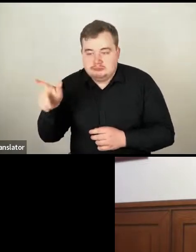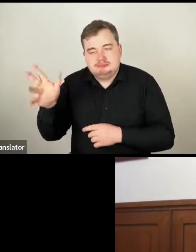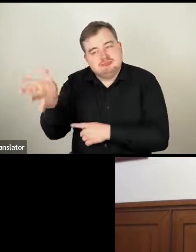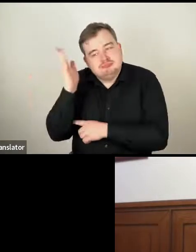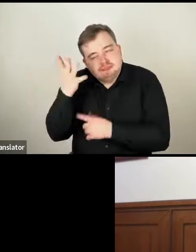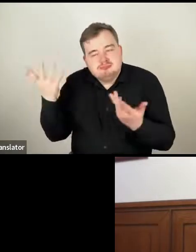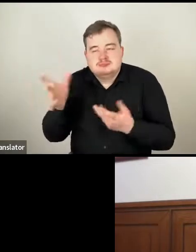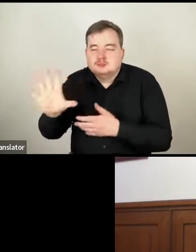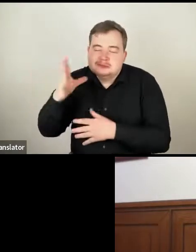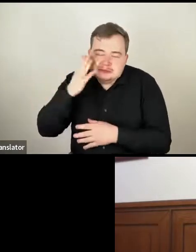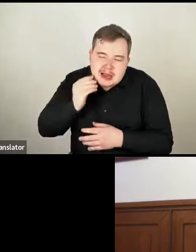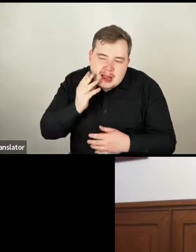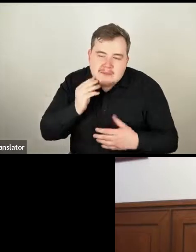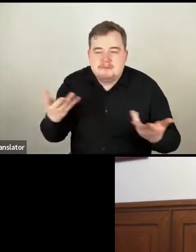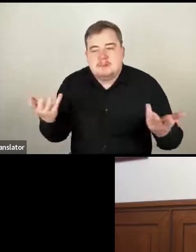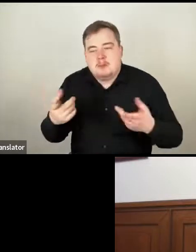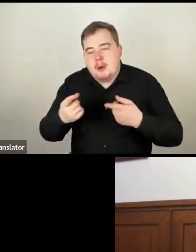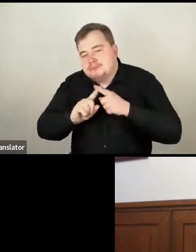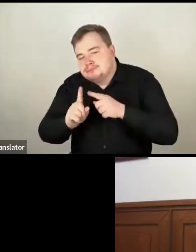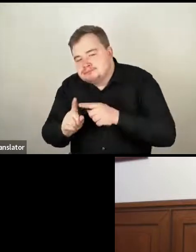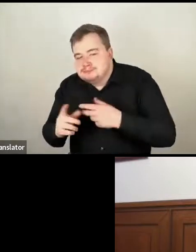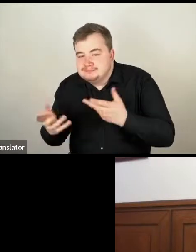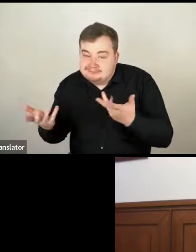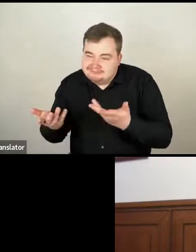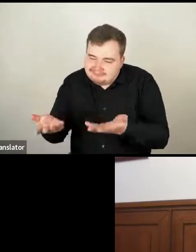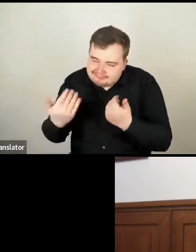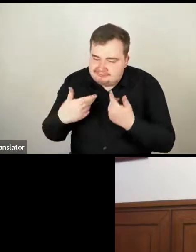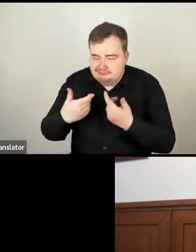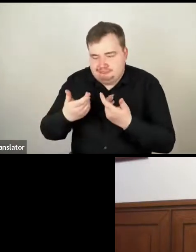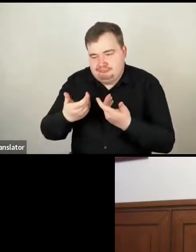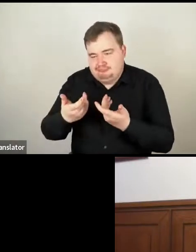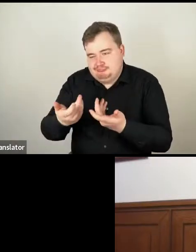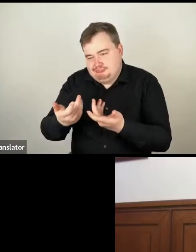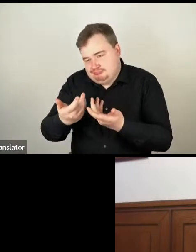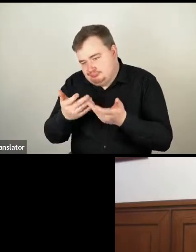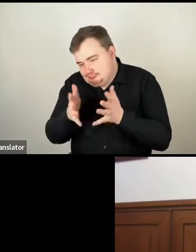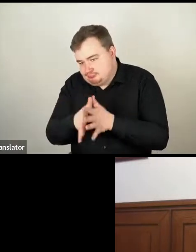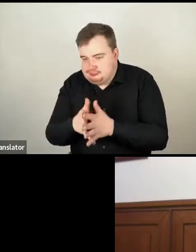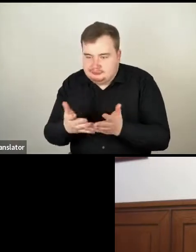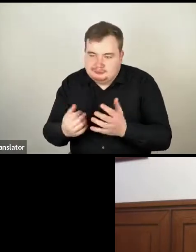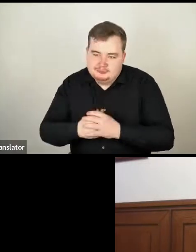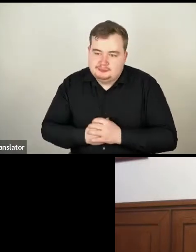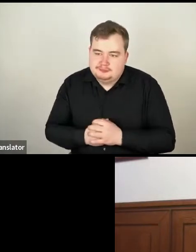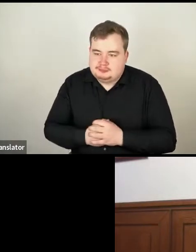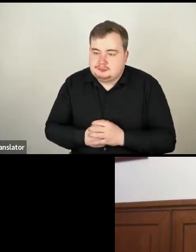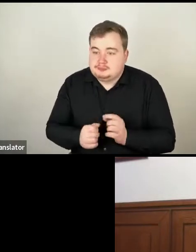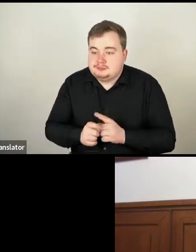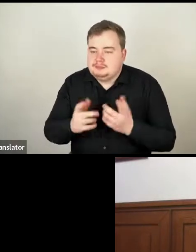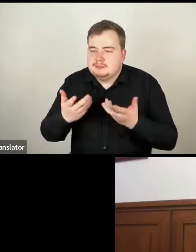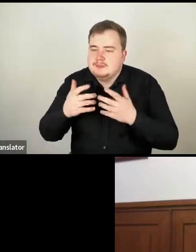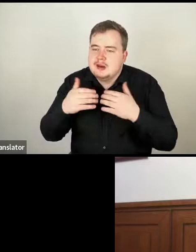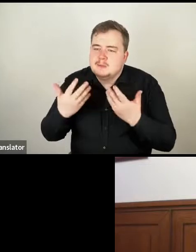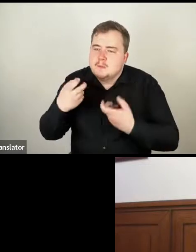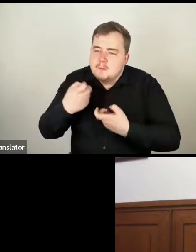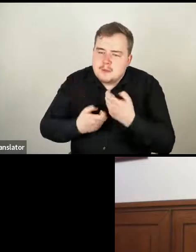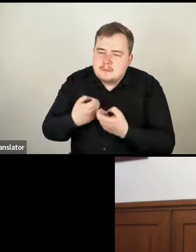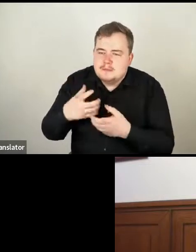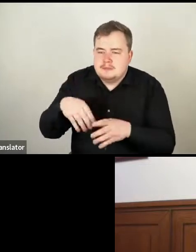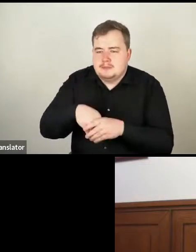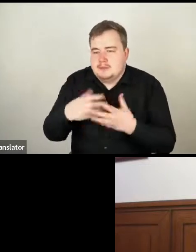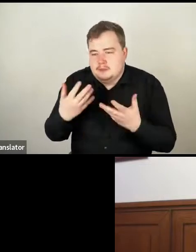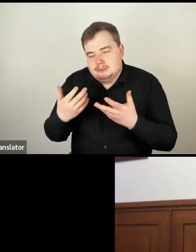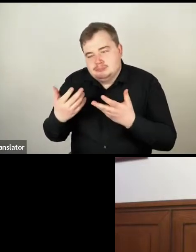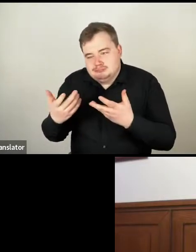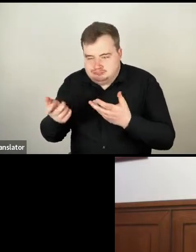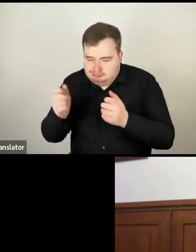lessons learned, and from the challenges that are potentially still present in your parliamentary house. The floor